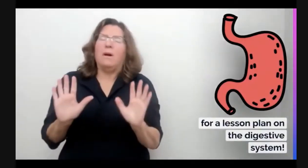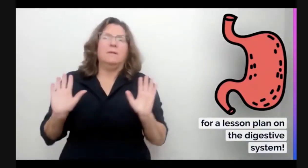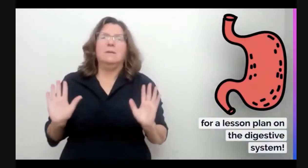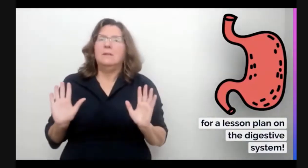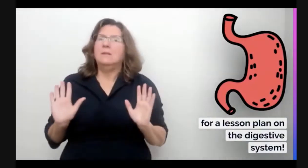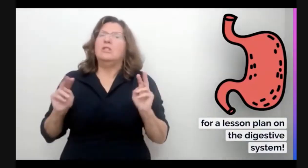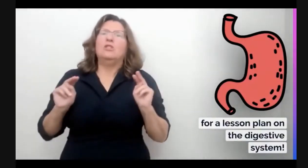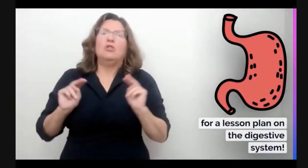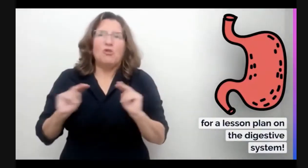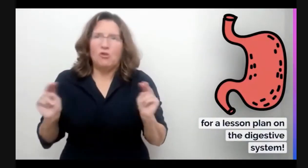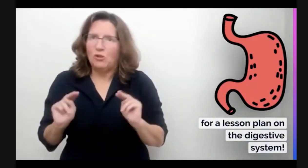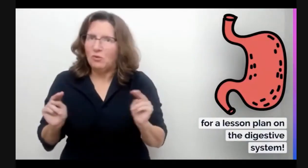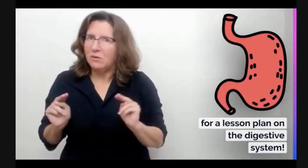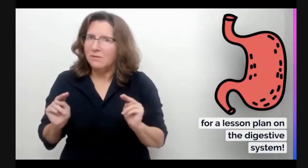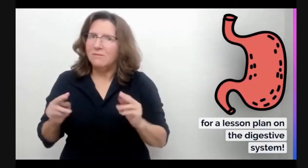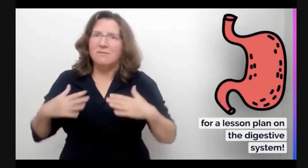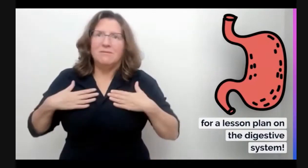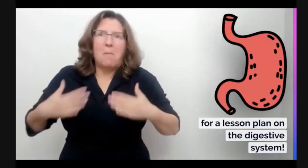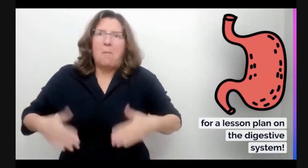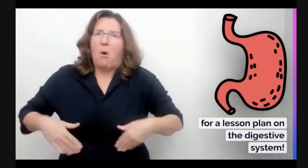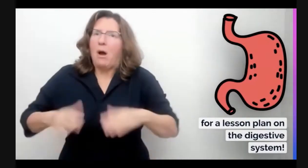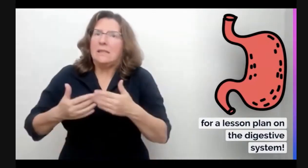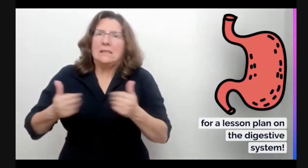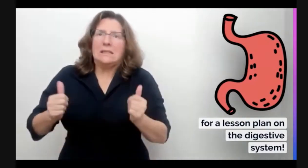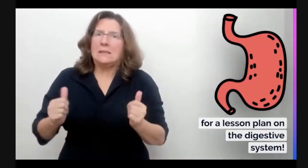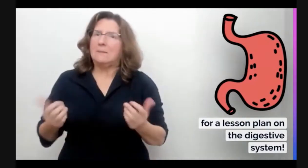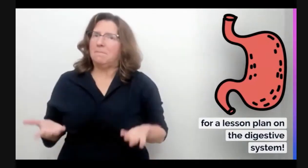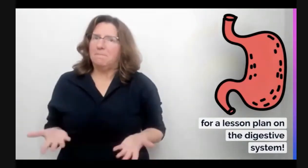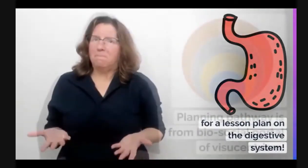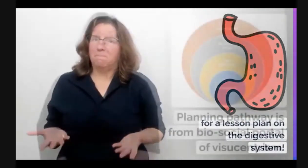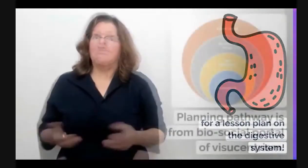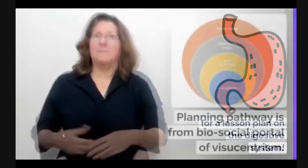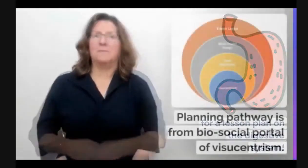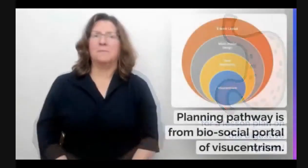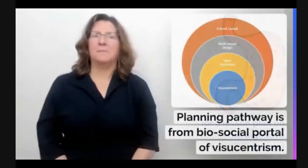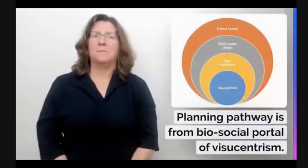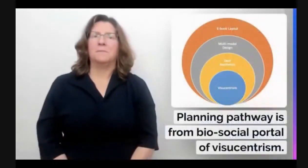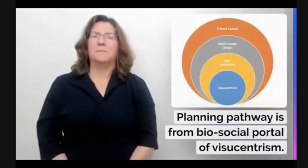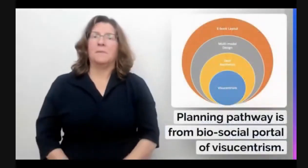features and not get sidetracked by potentially controversial content.